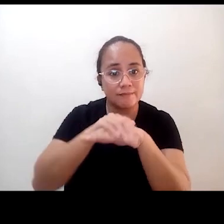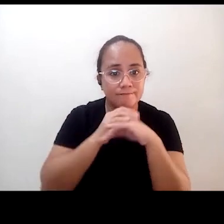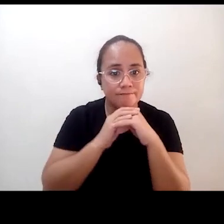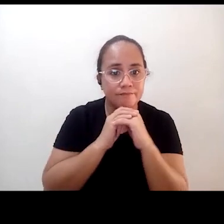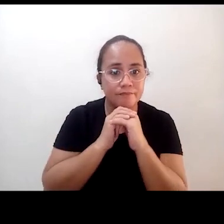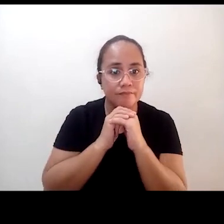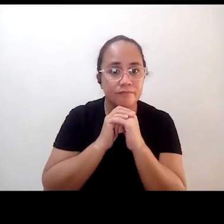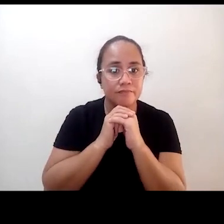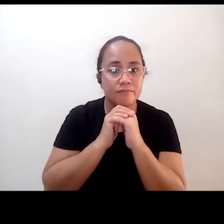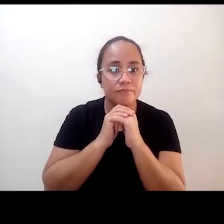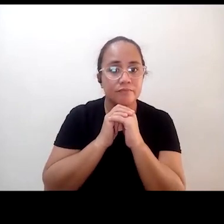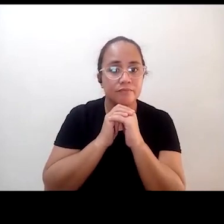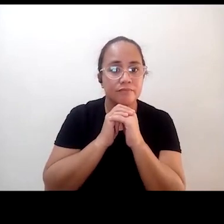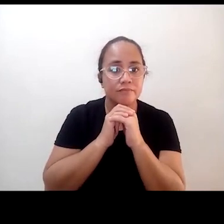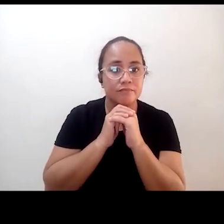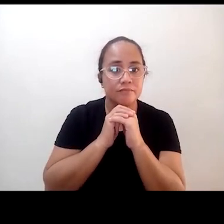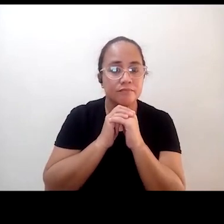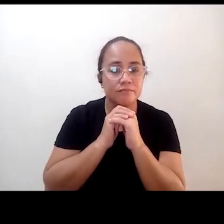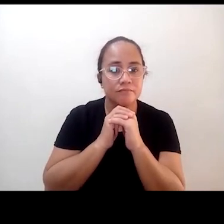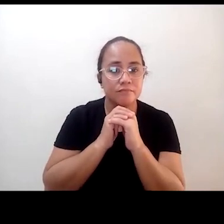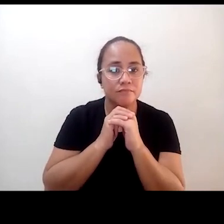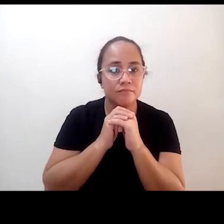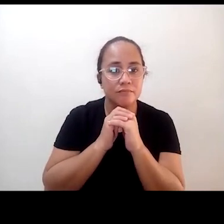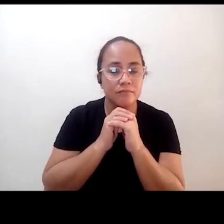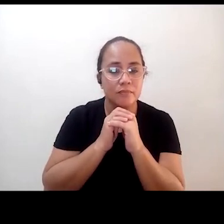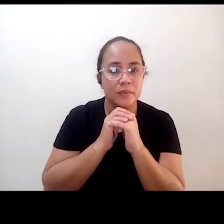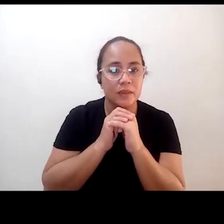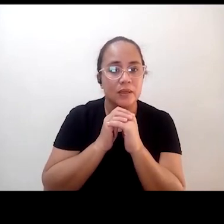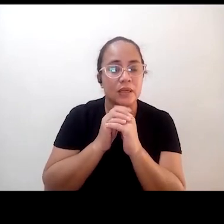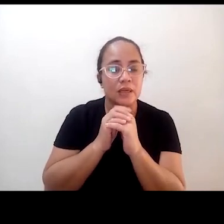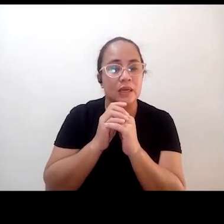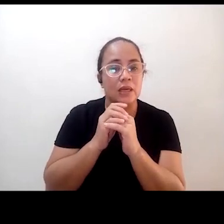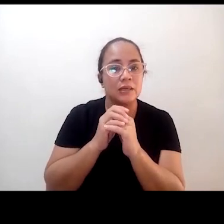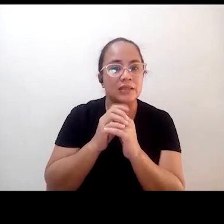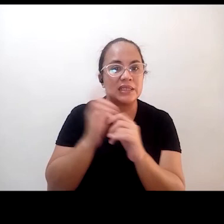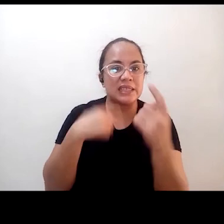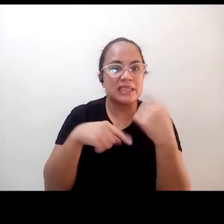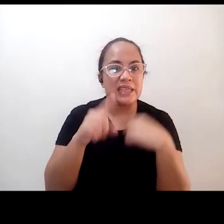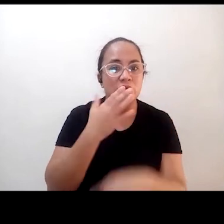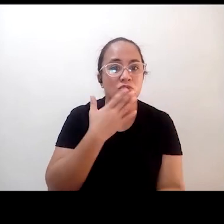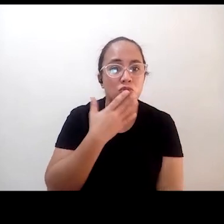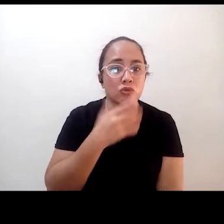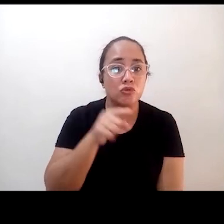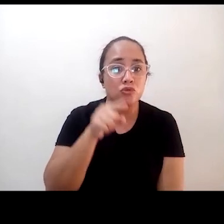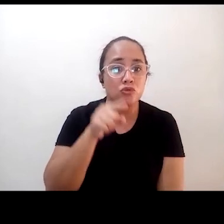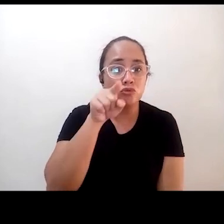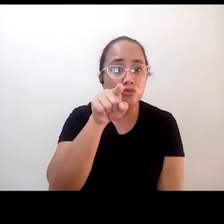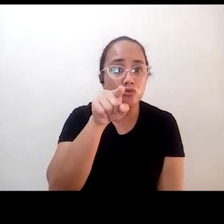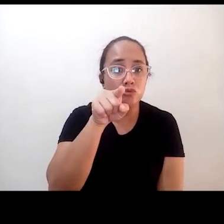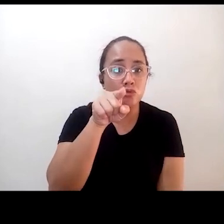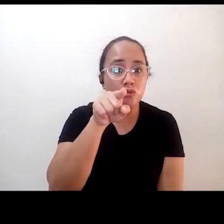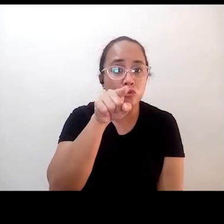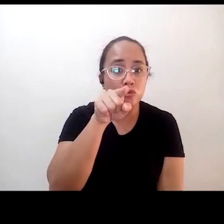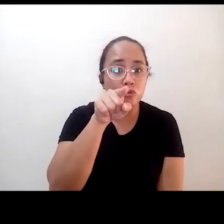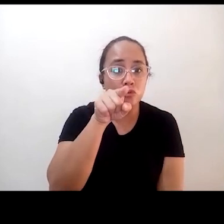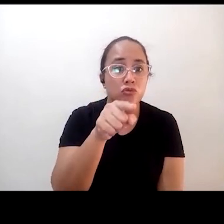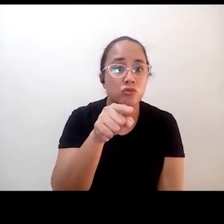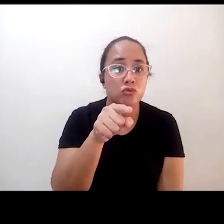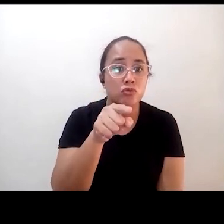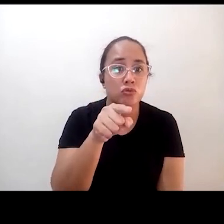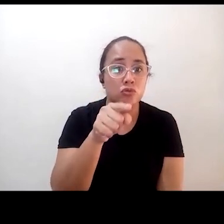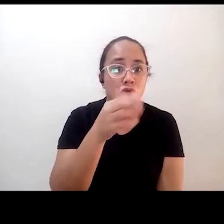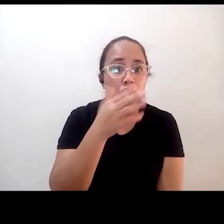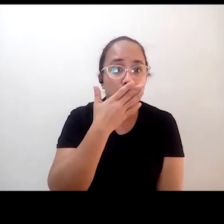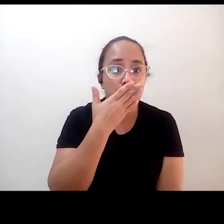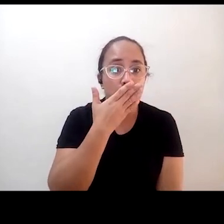I think is, or the sign is wrong. Should be you color just like what?